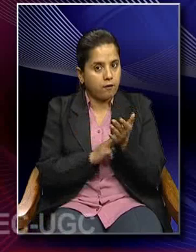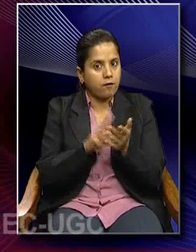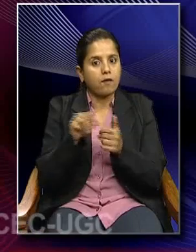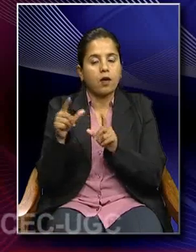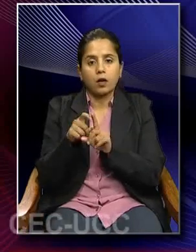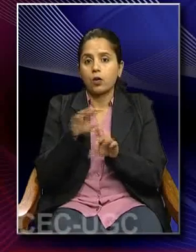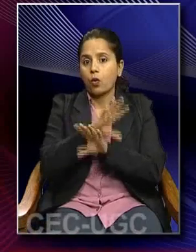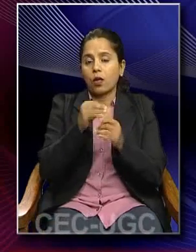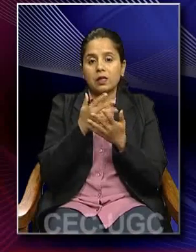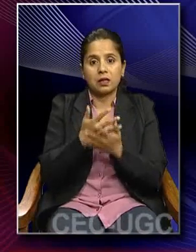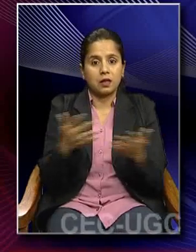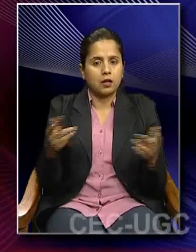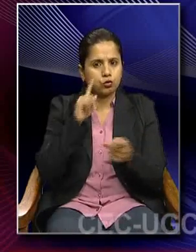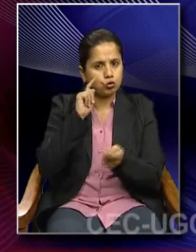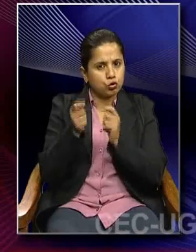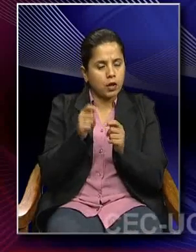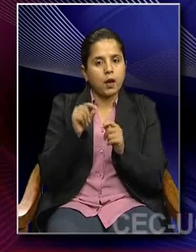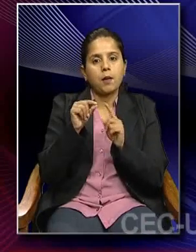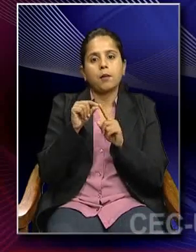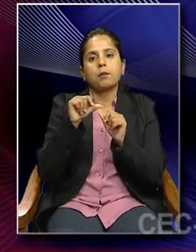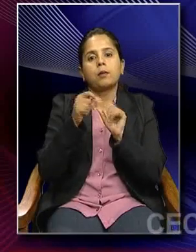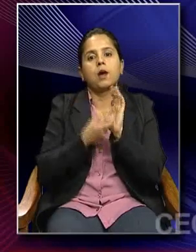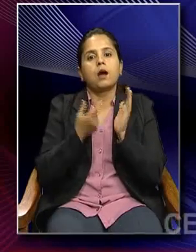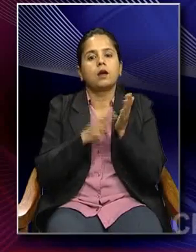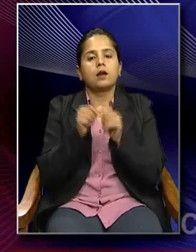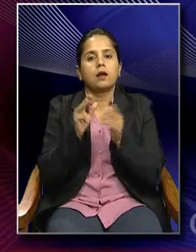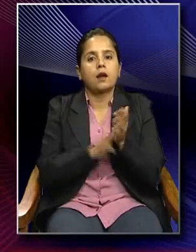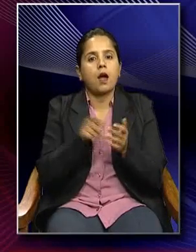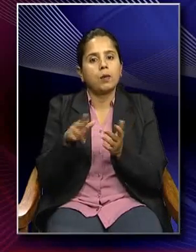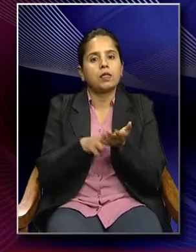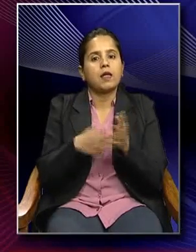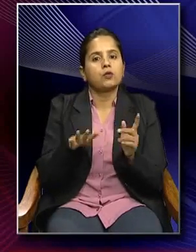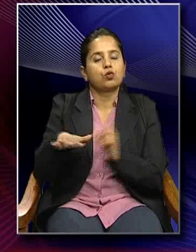are the modification, which is the Parinam of Prakriti.